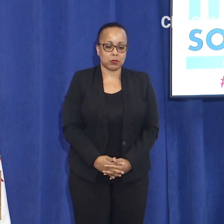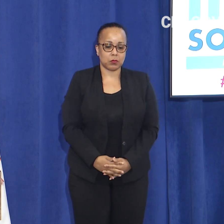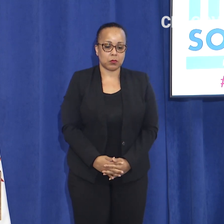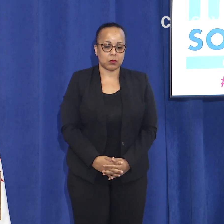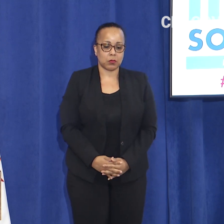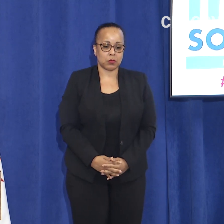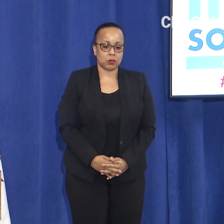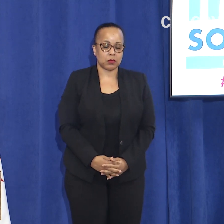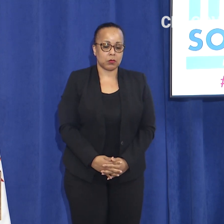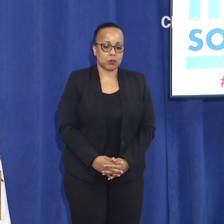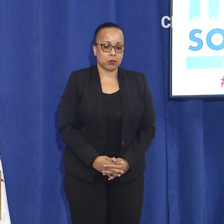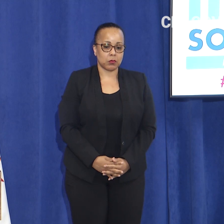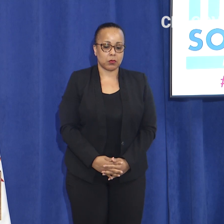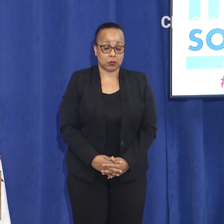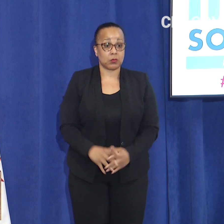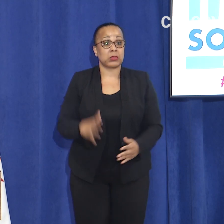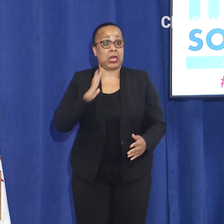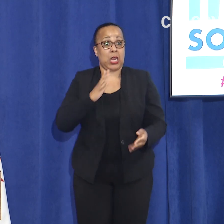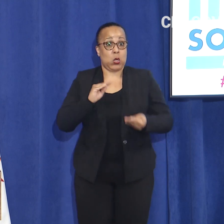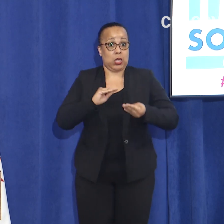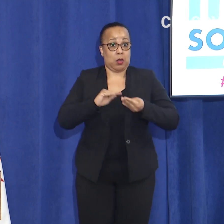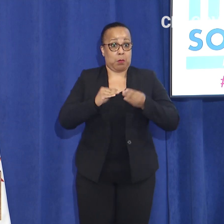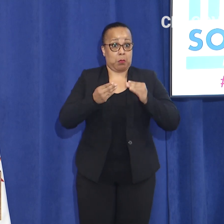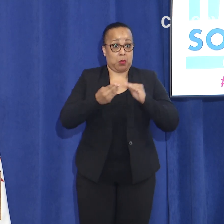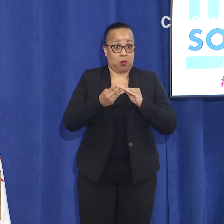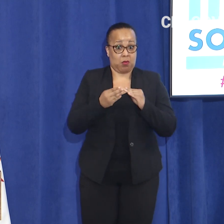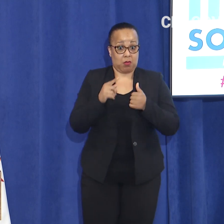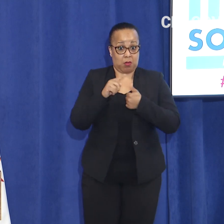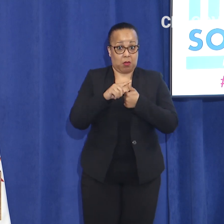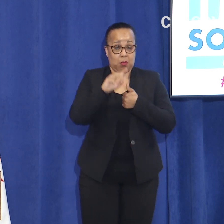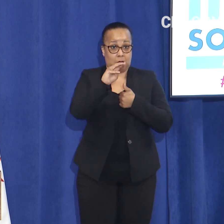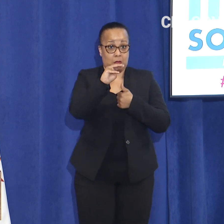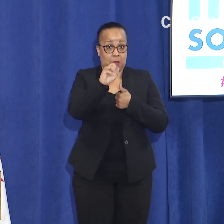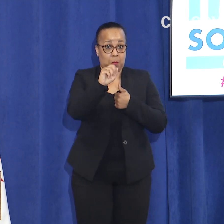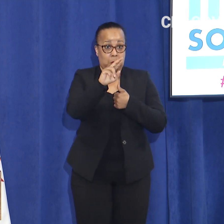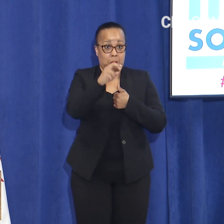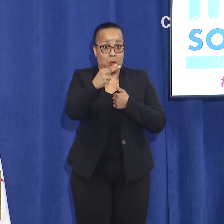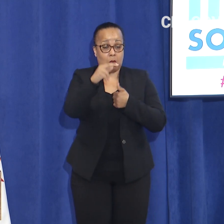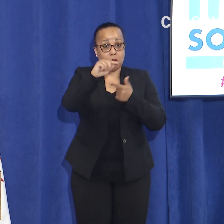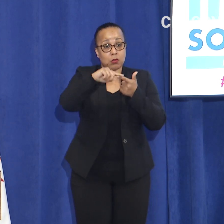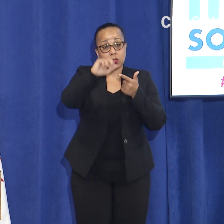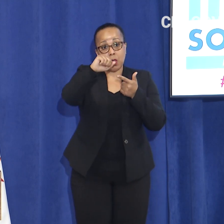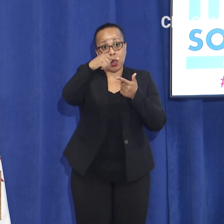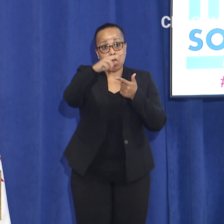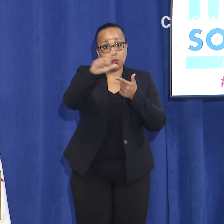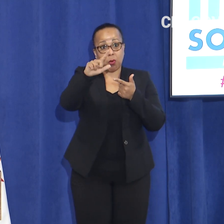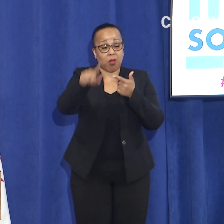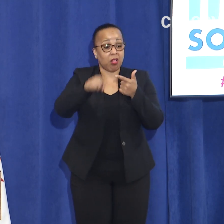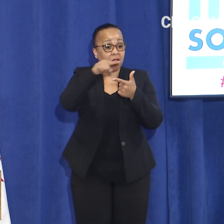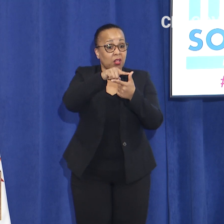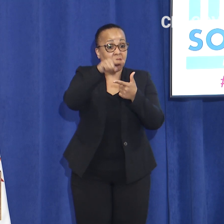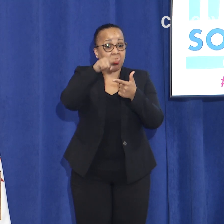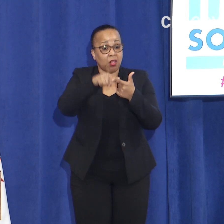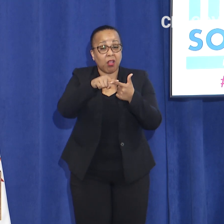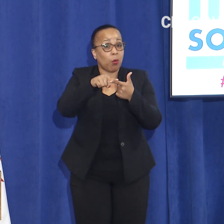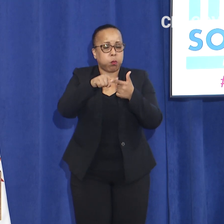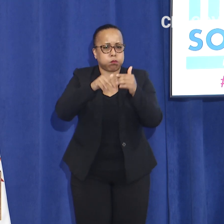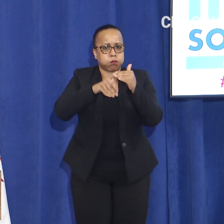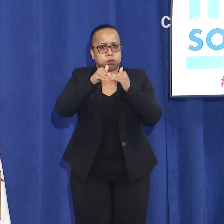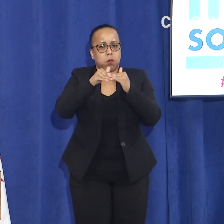Our numbers show that losses for March and April alone reached $175